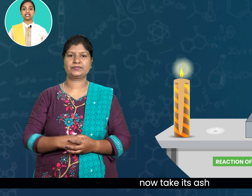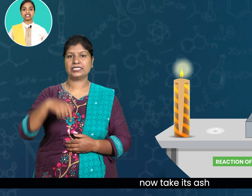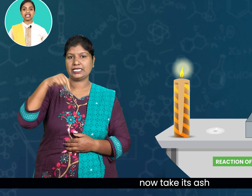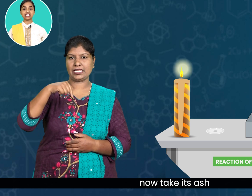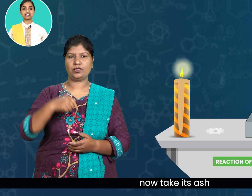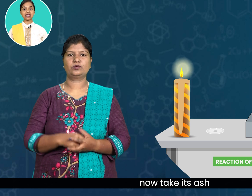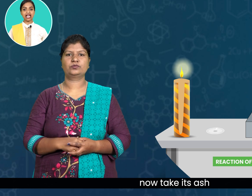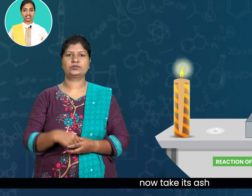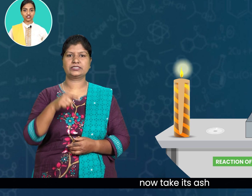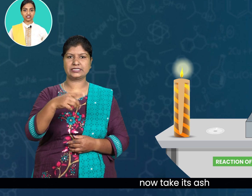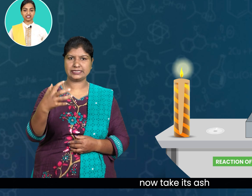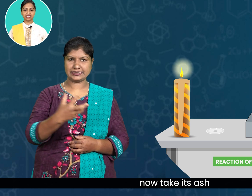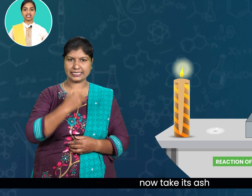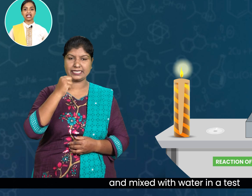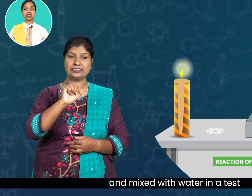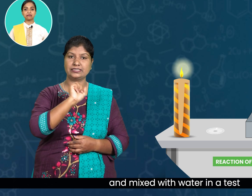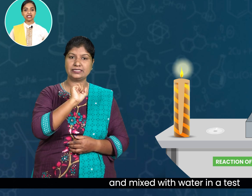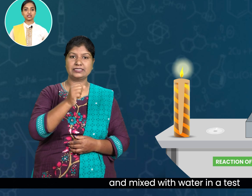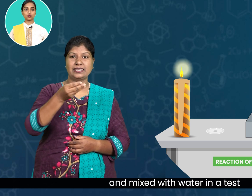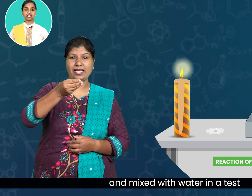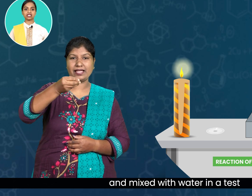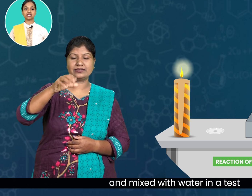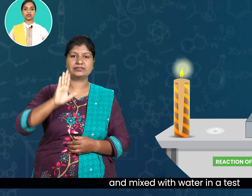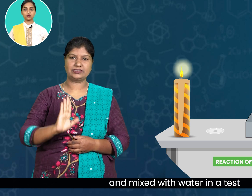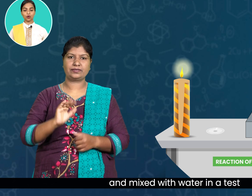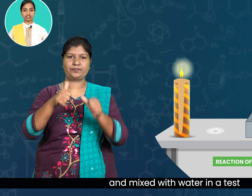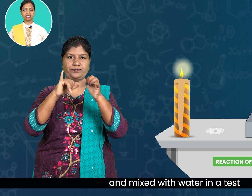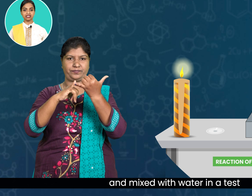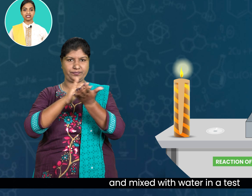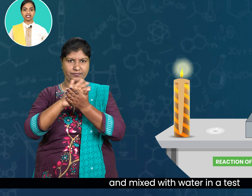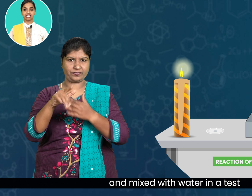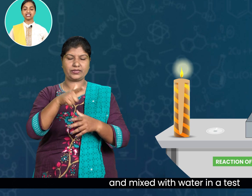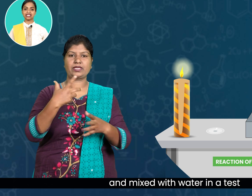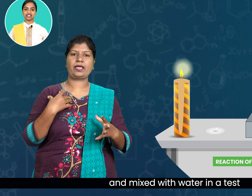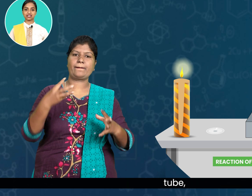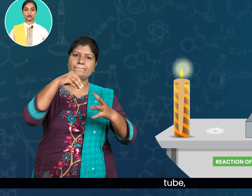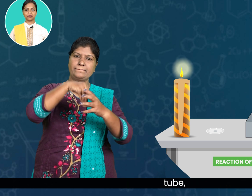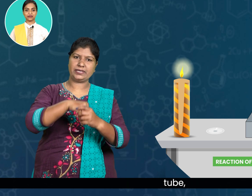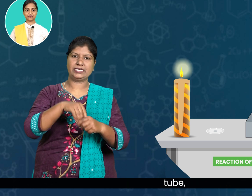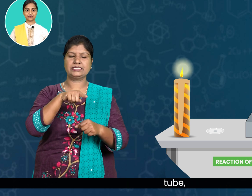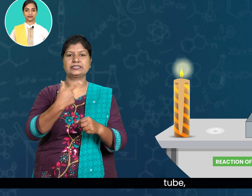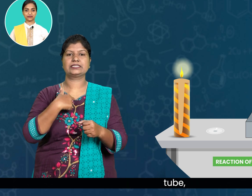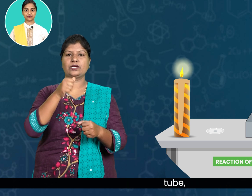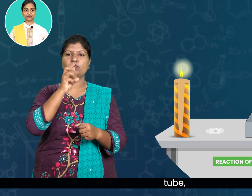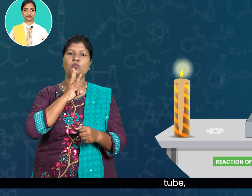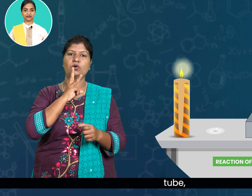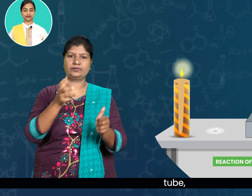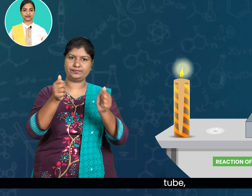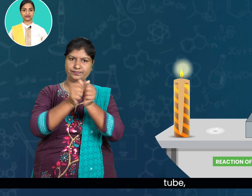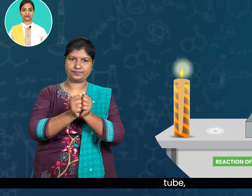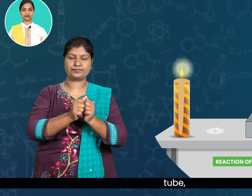Now take its ash and mixed with water in a test tube.